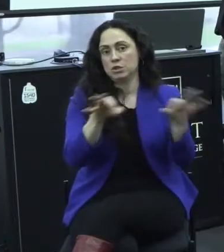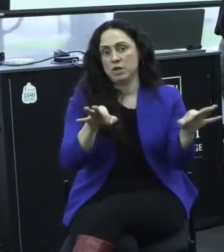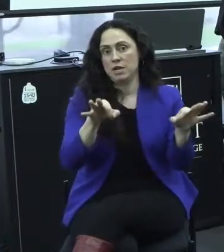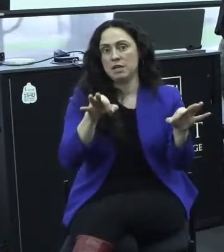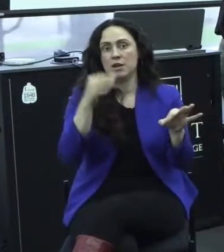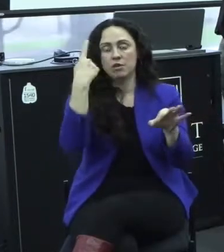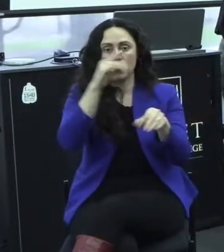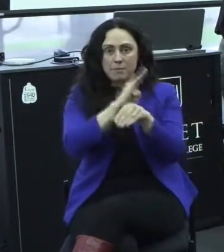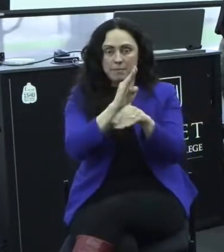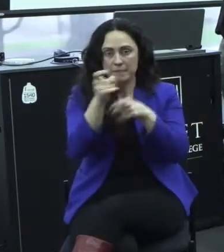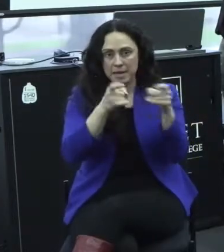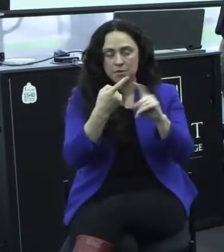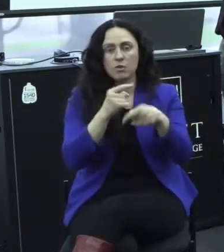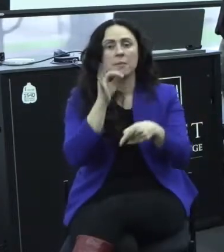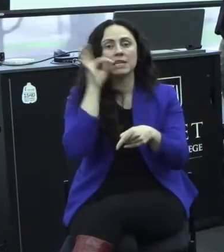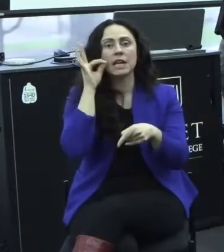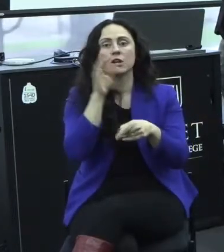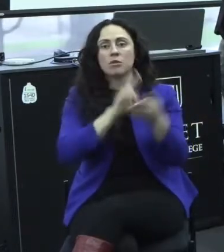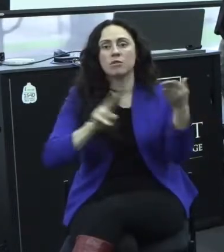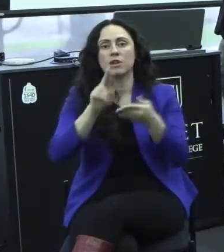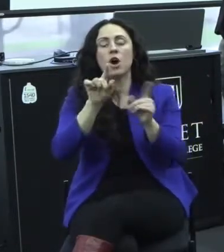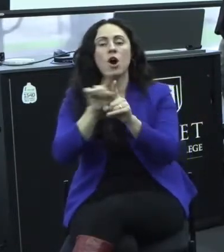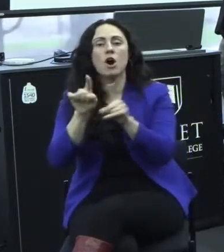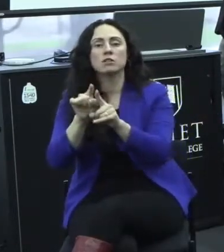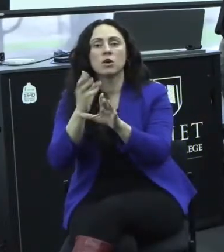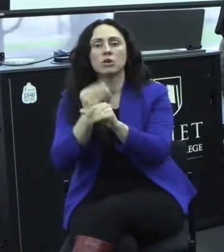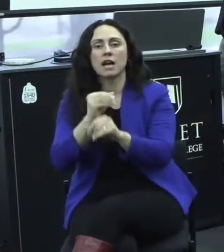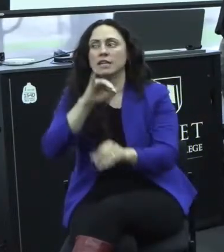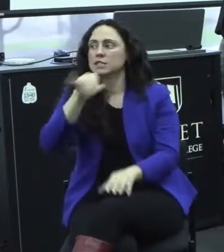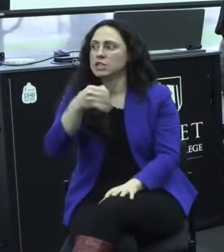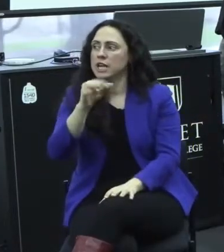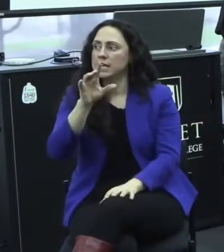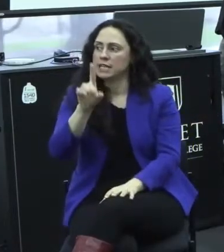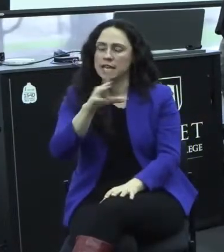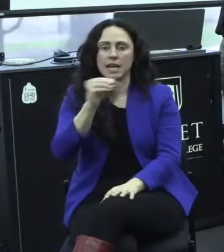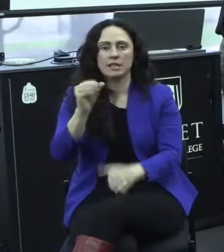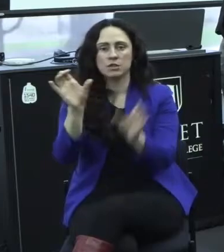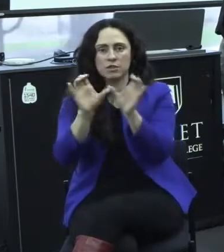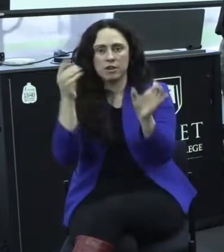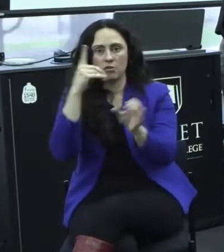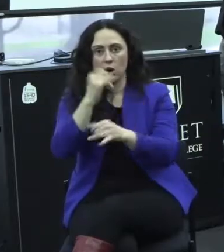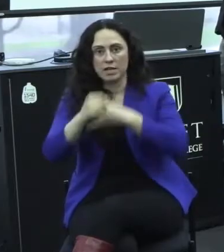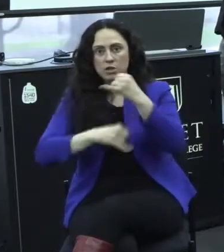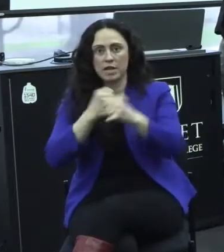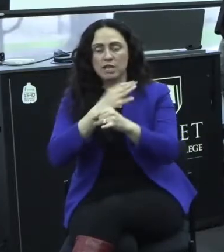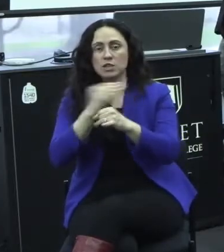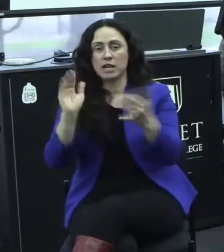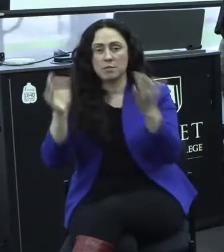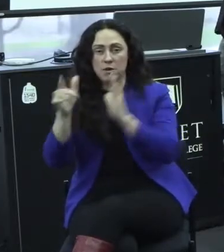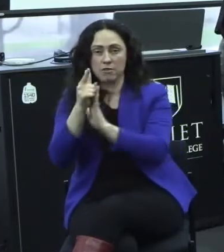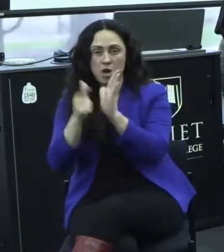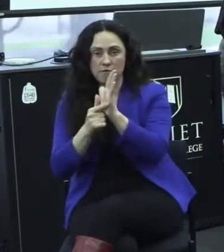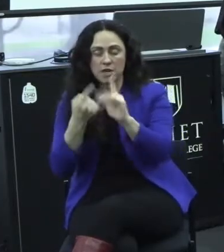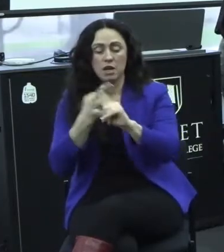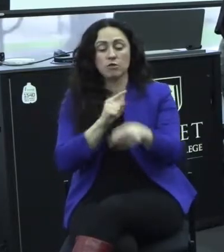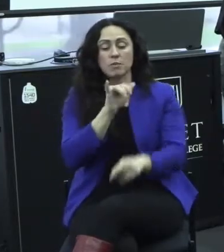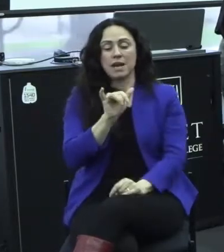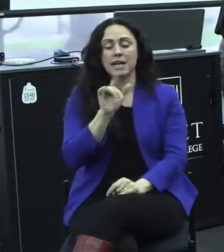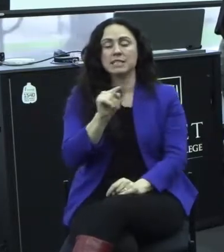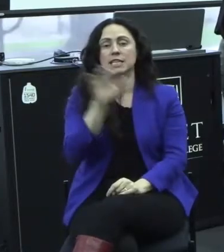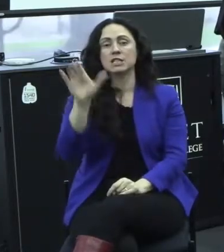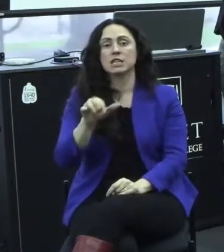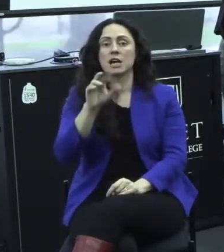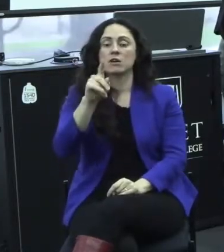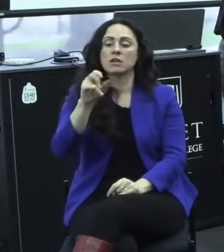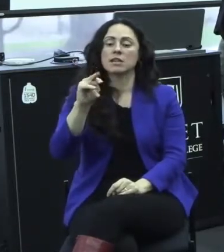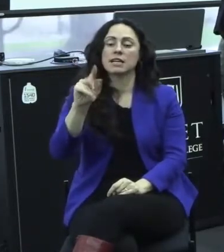Indiana University and earned her JD and certificate in international and comparative law from IIT Chicago Kent